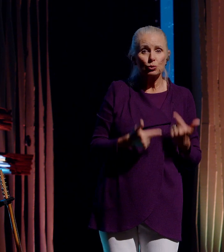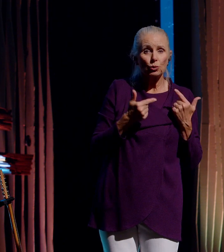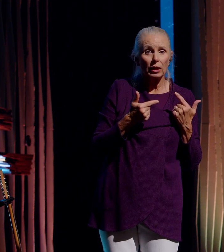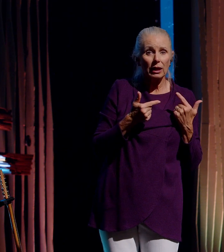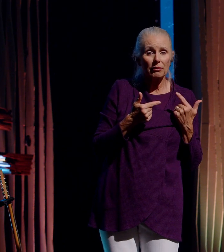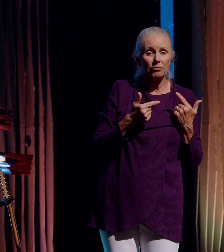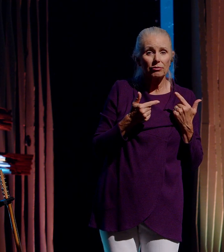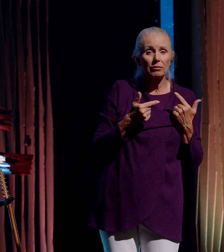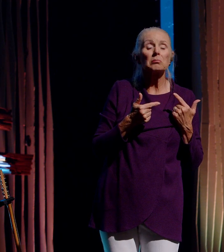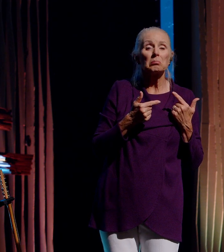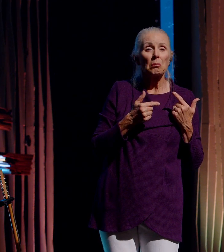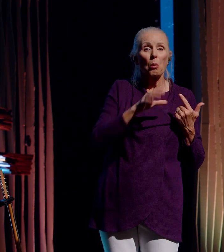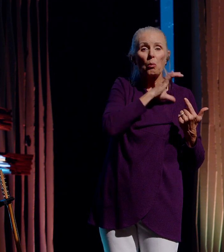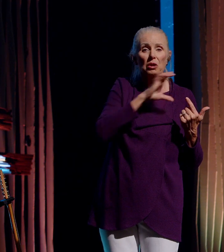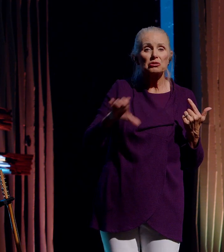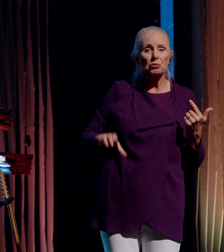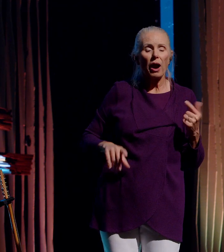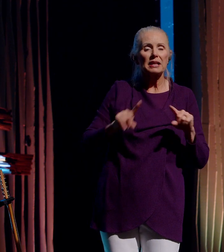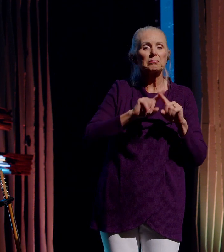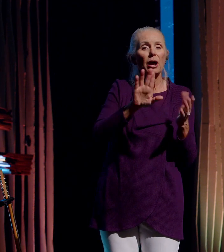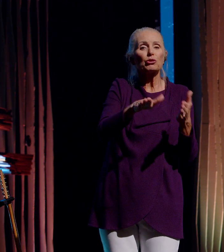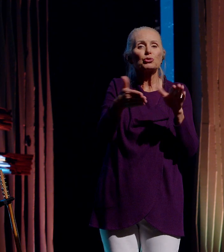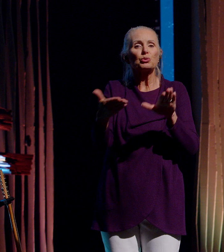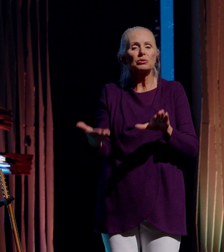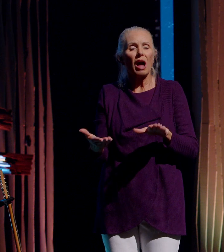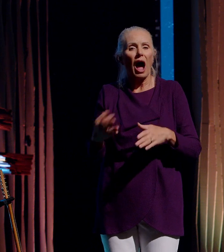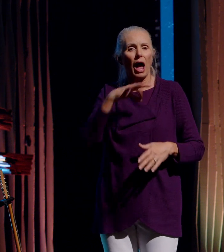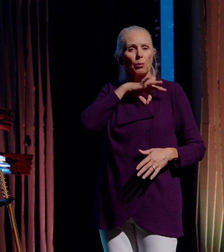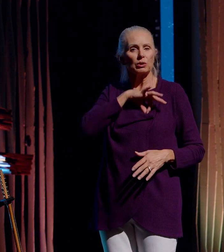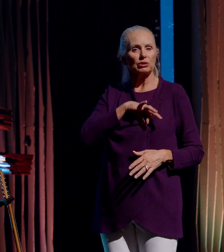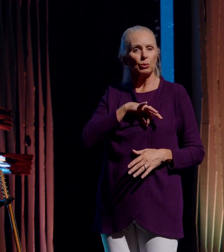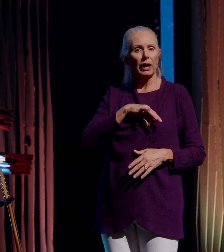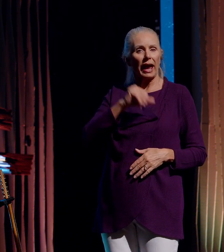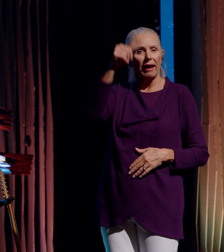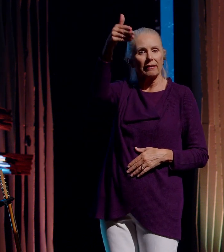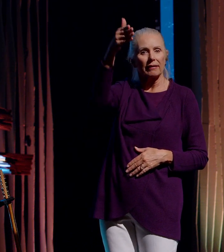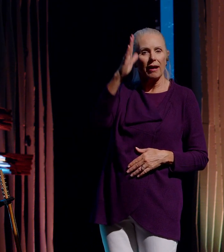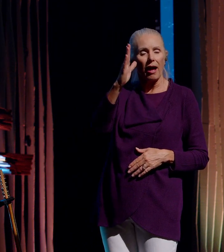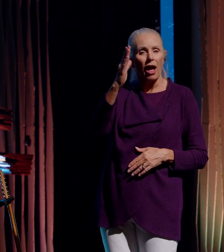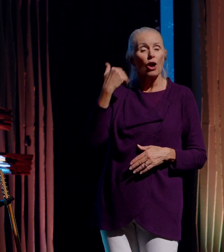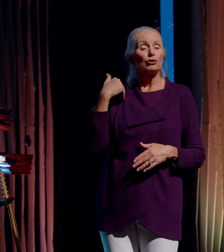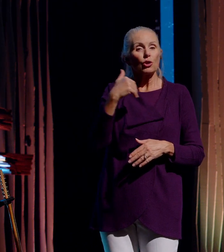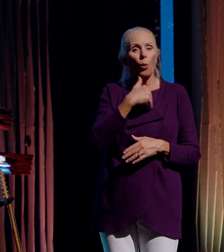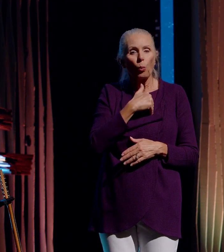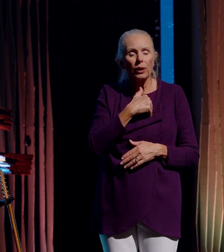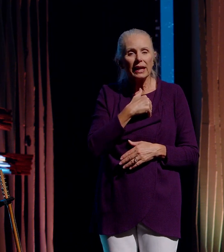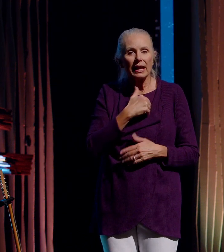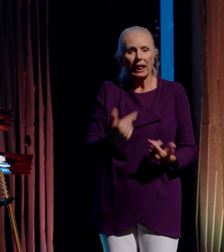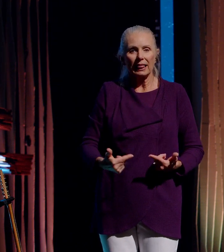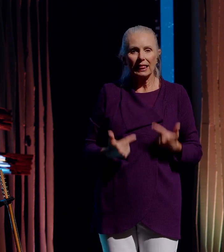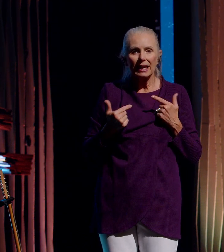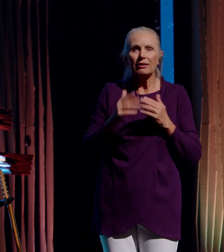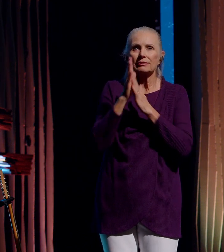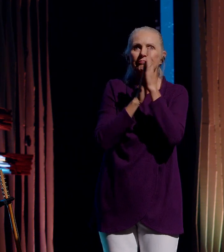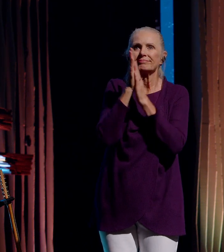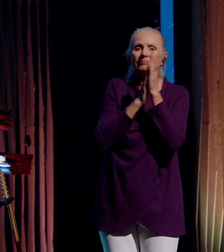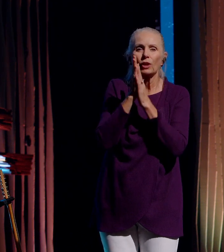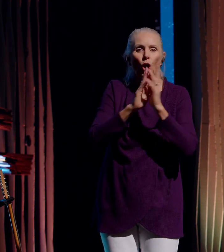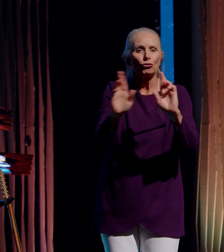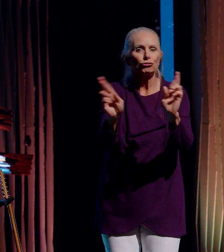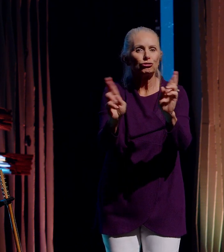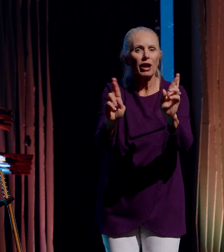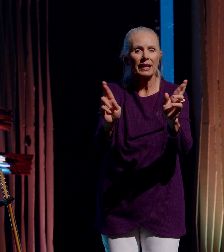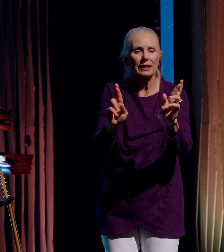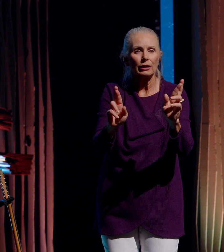gain. That our God in heaven is so good that we can hardly wait to be with him, to spend our